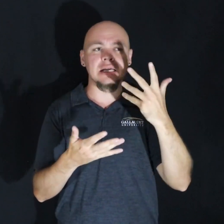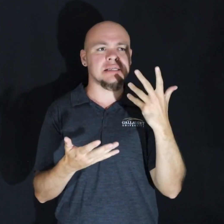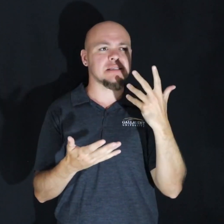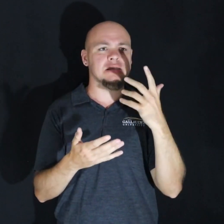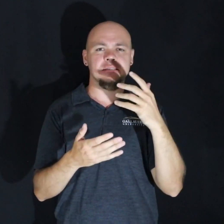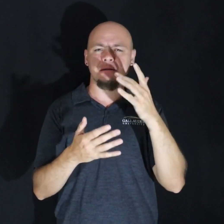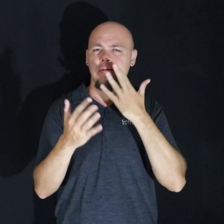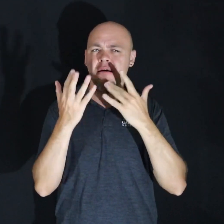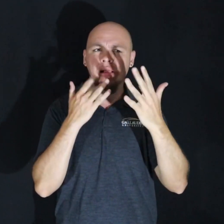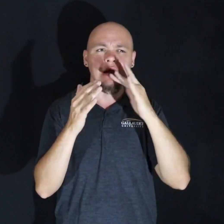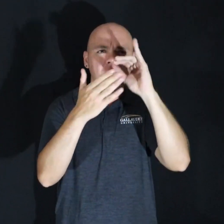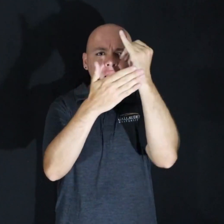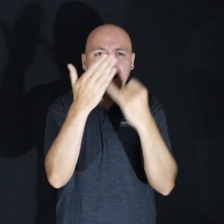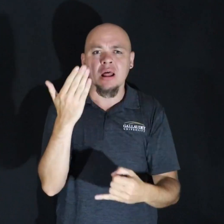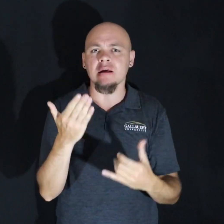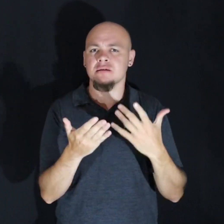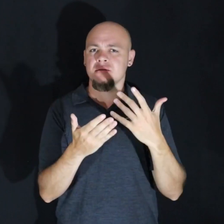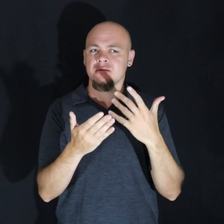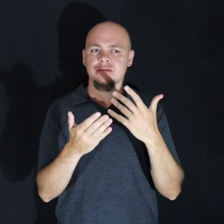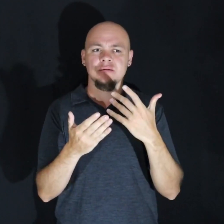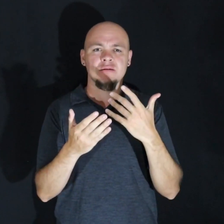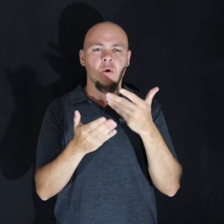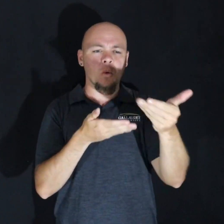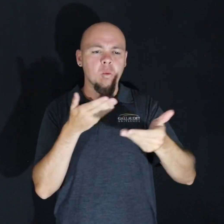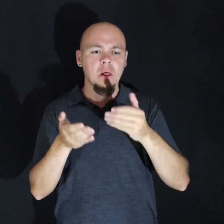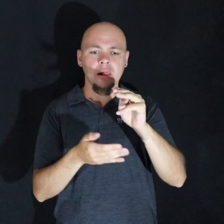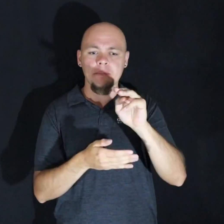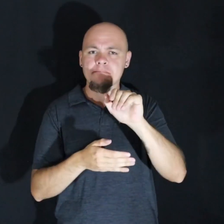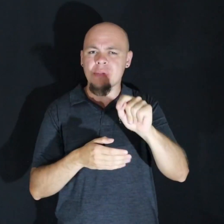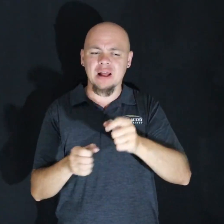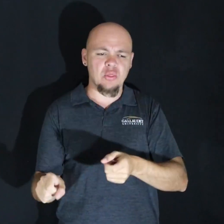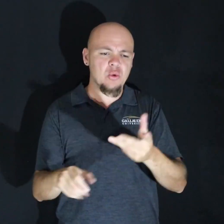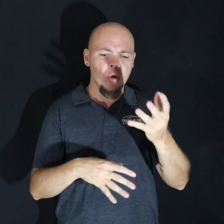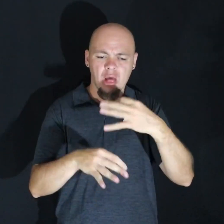window, throwing out dozens of welcome mats for every new